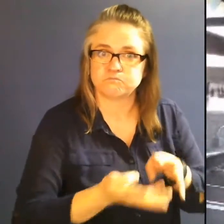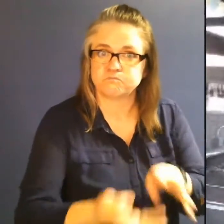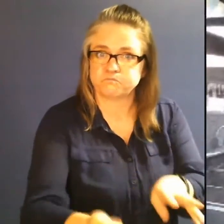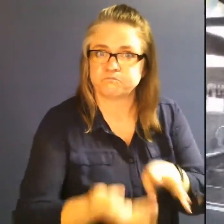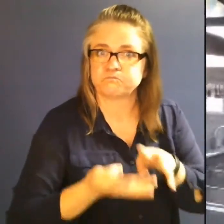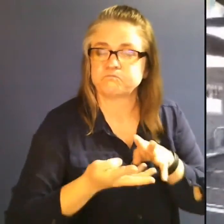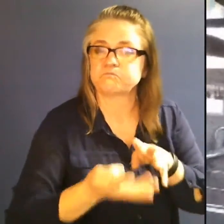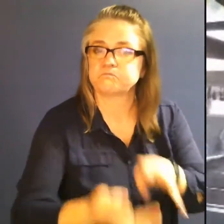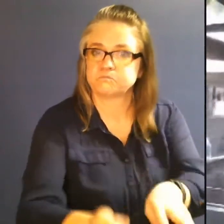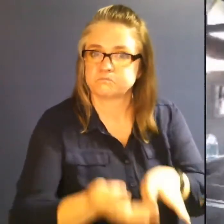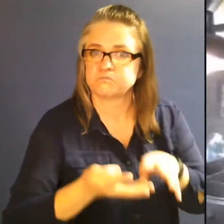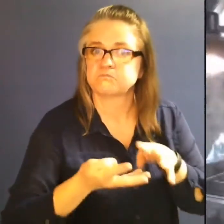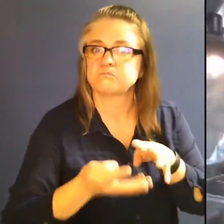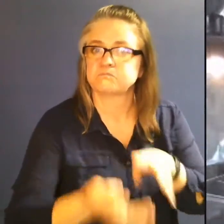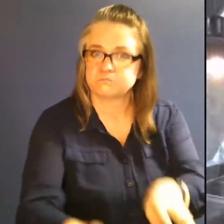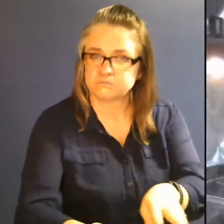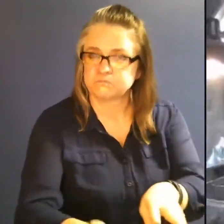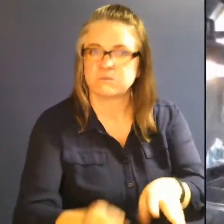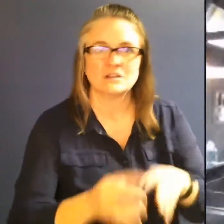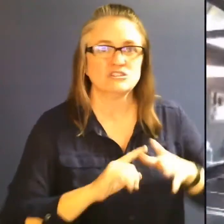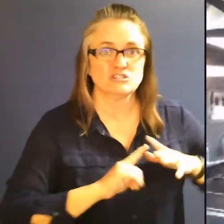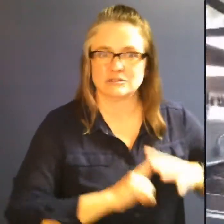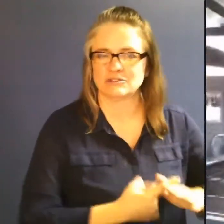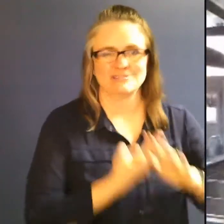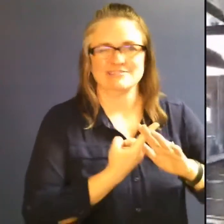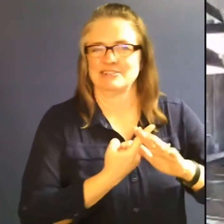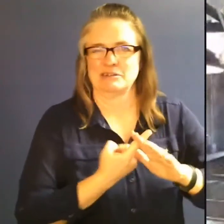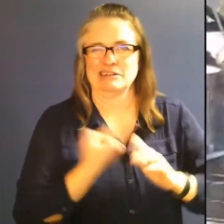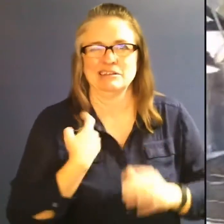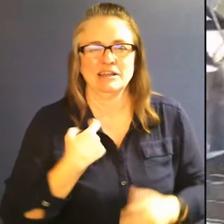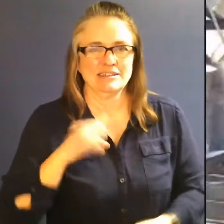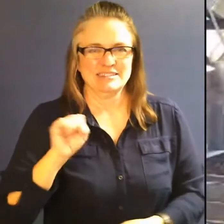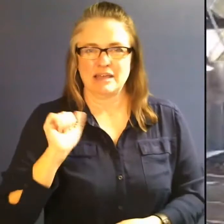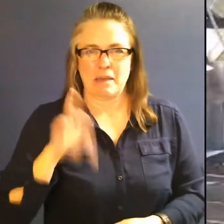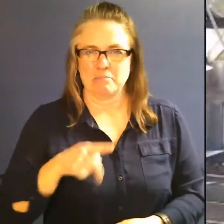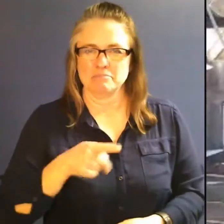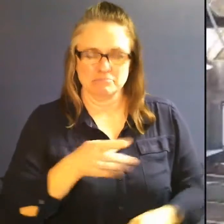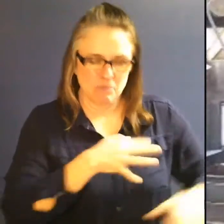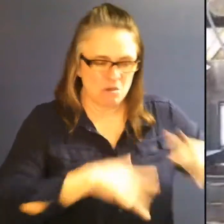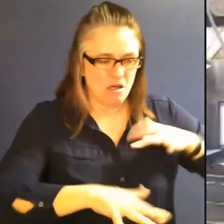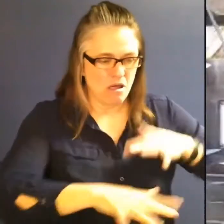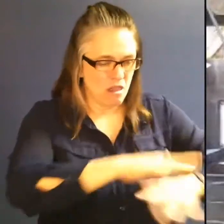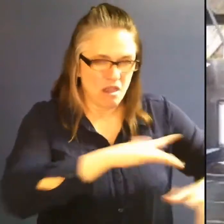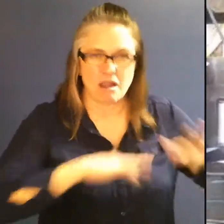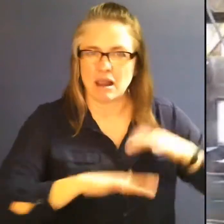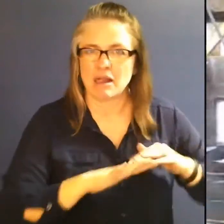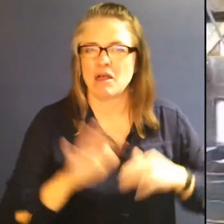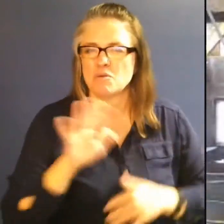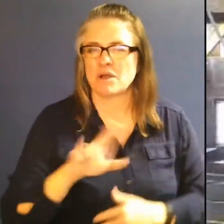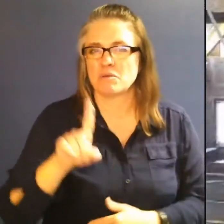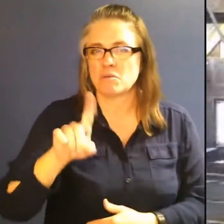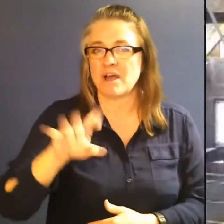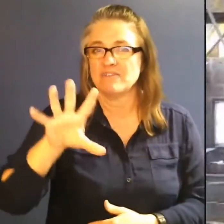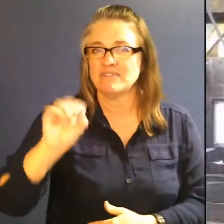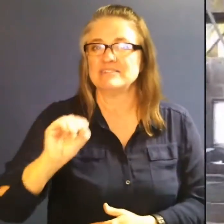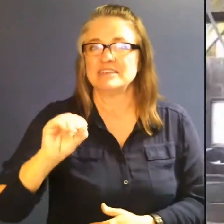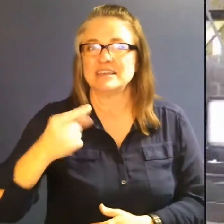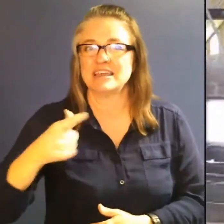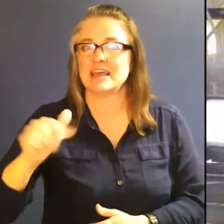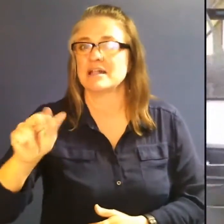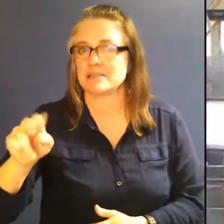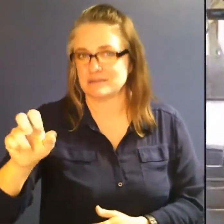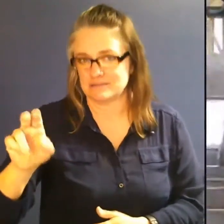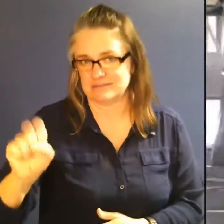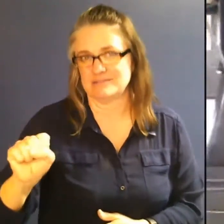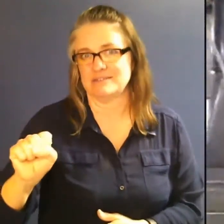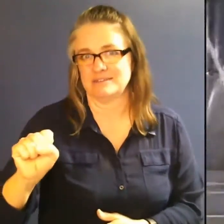these. So we're just starting now. This is just sap right now. You start with about 150 gallons. If